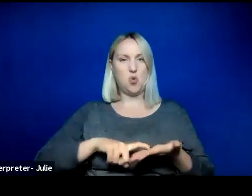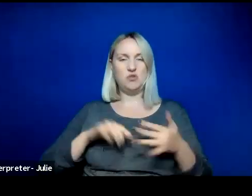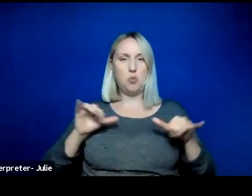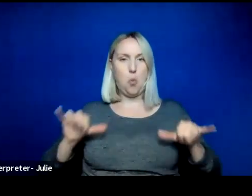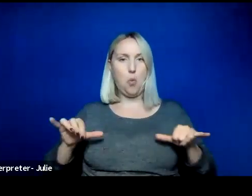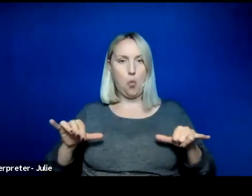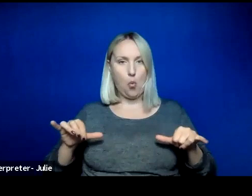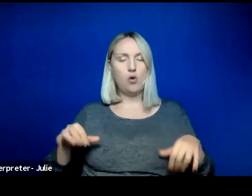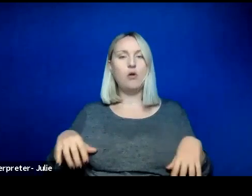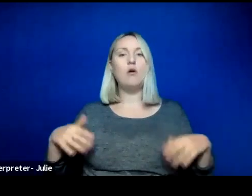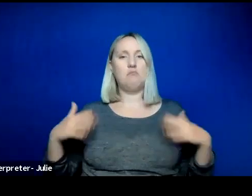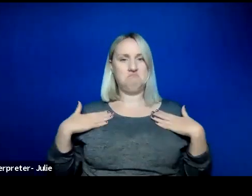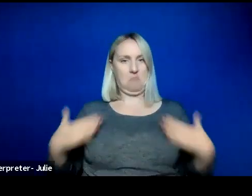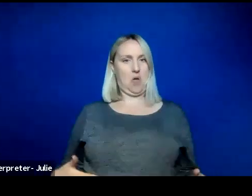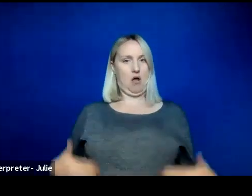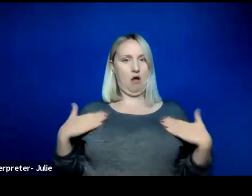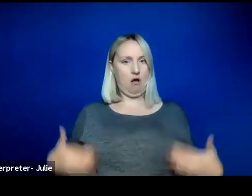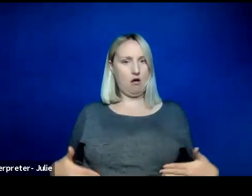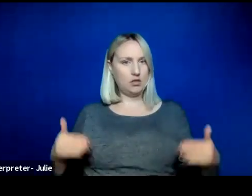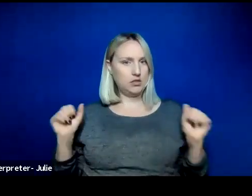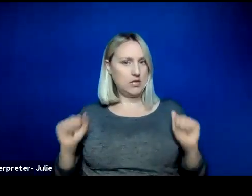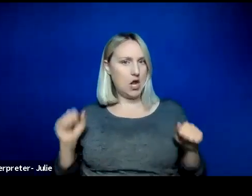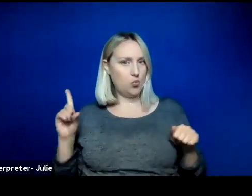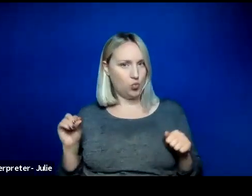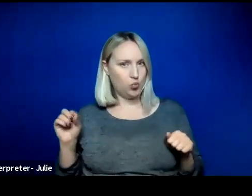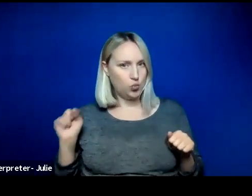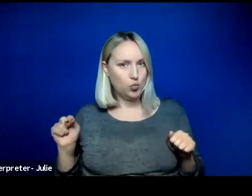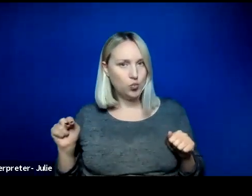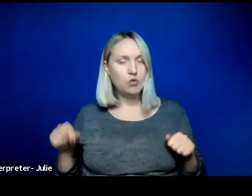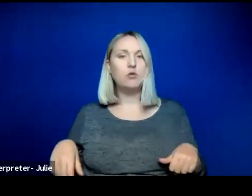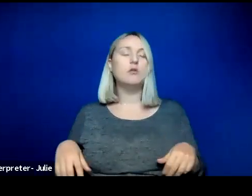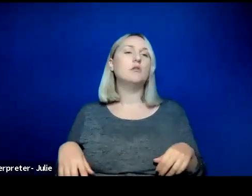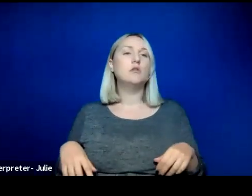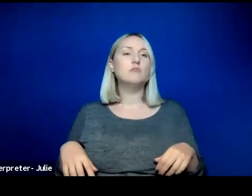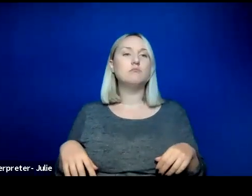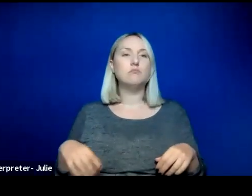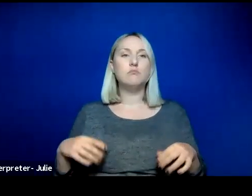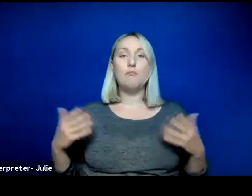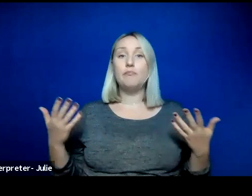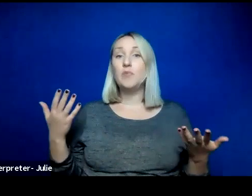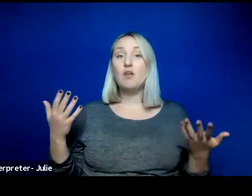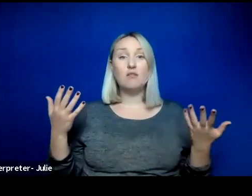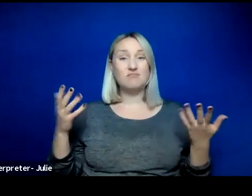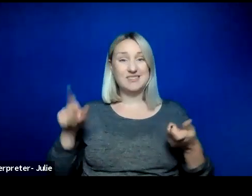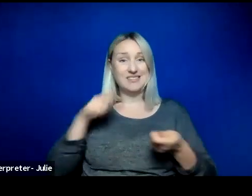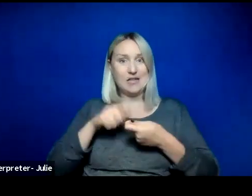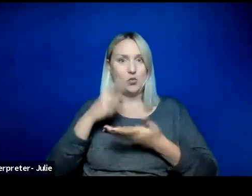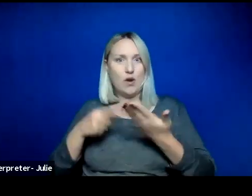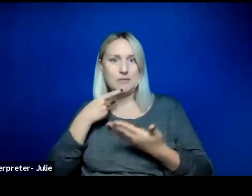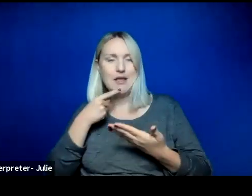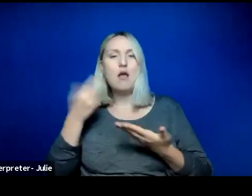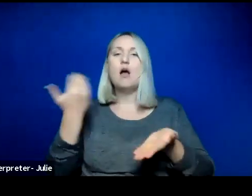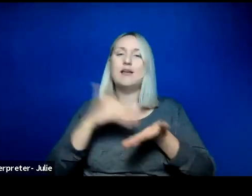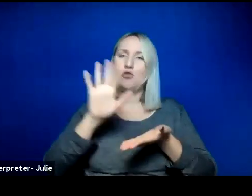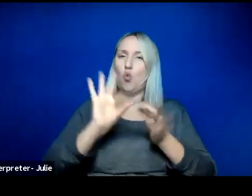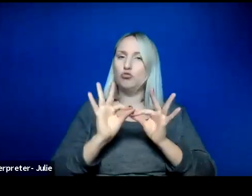how what you're doing is in relationship to what I may be saying, which is all an